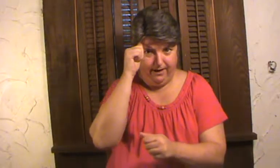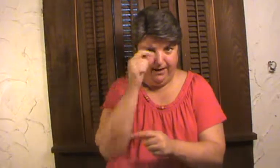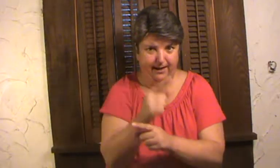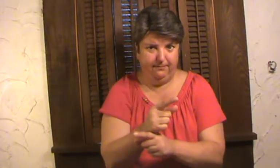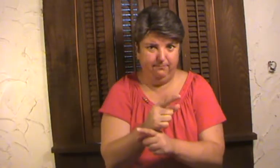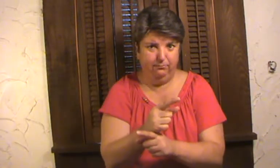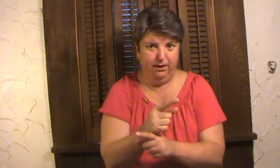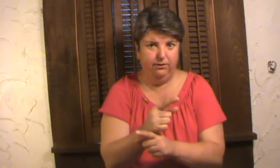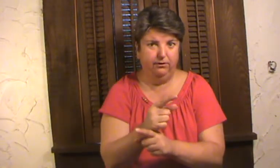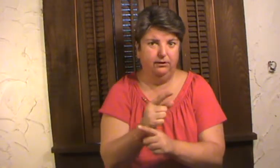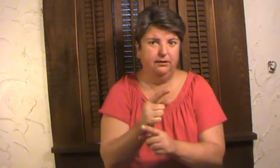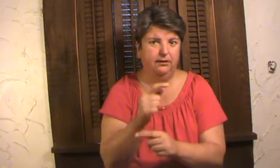hand. Brother,